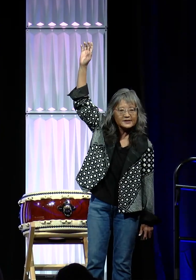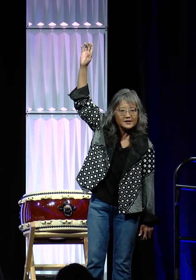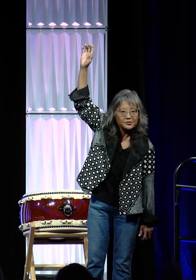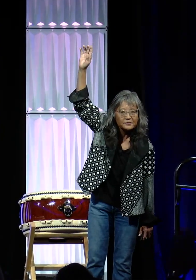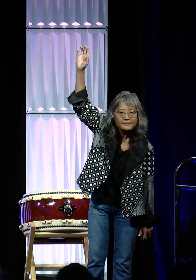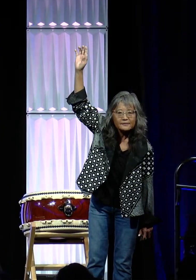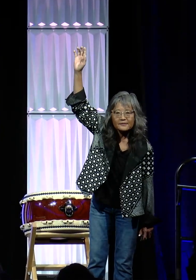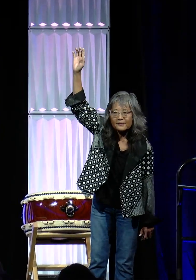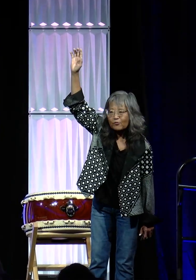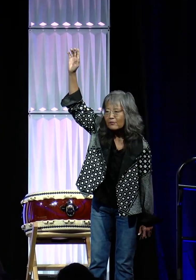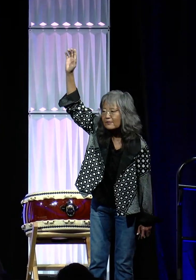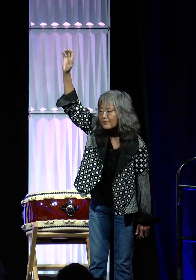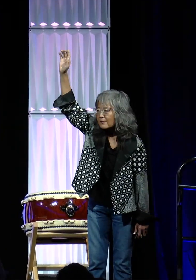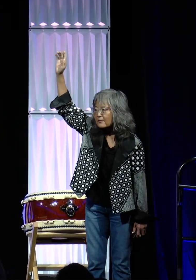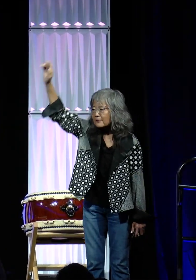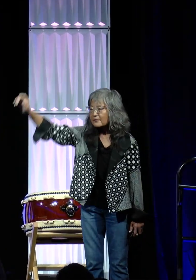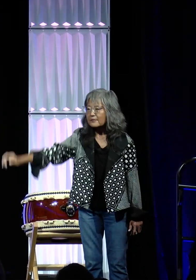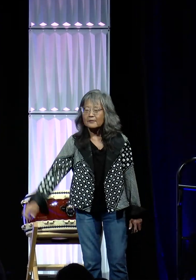Let me see you.